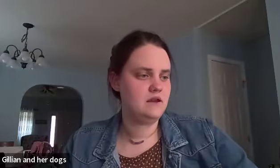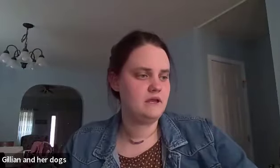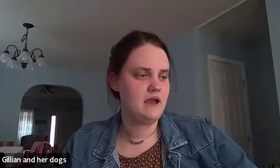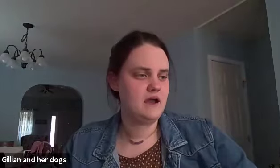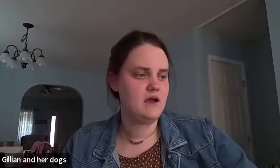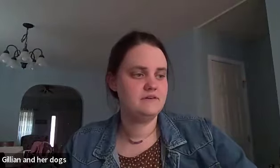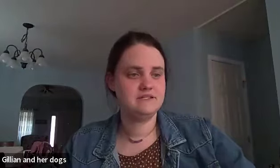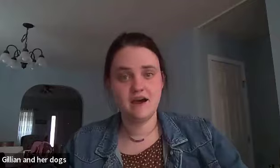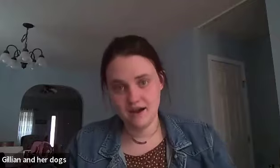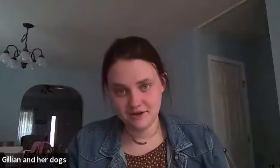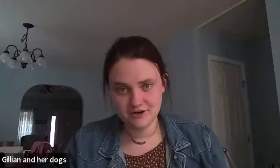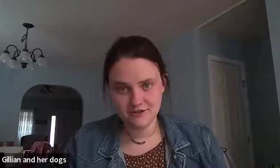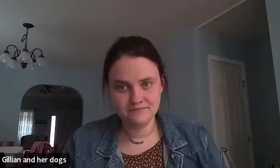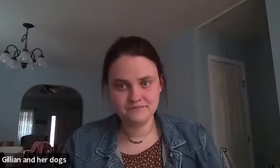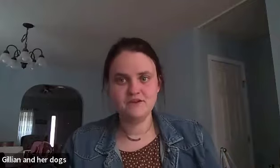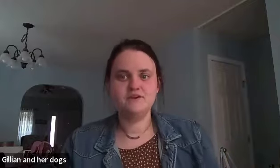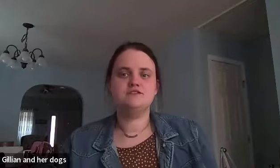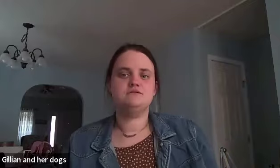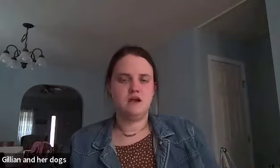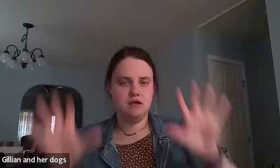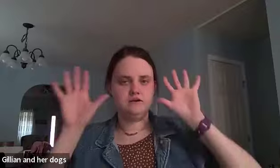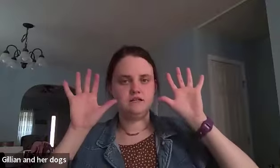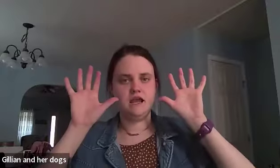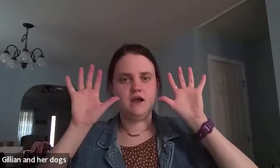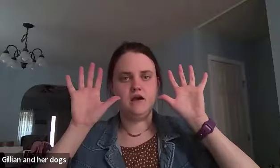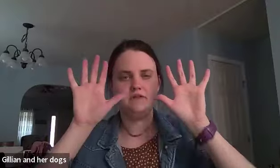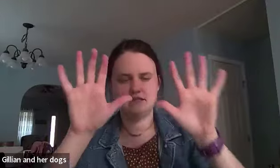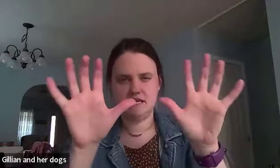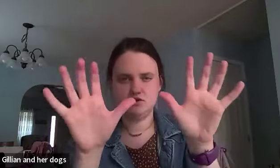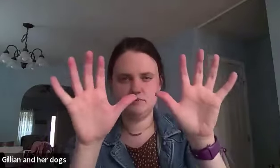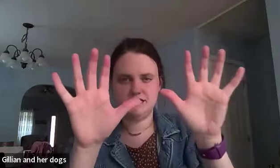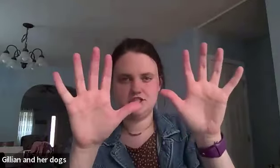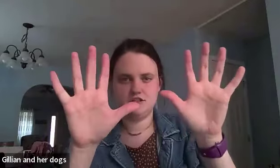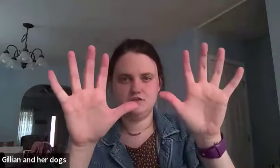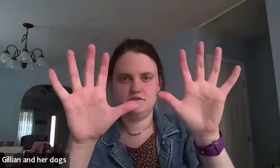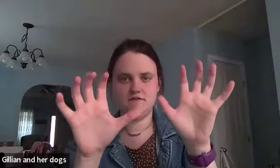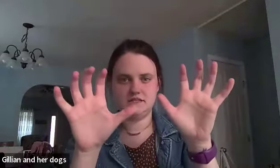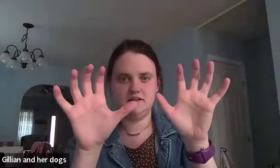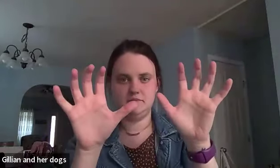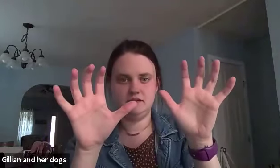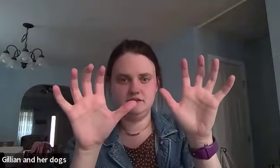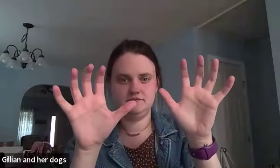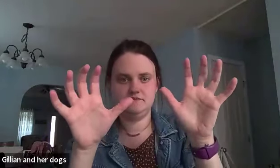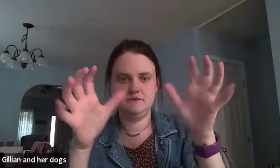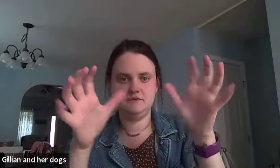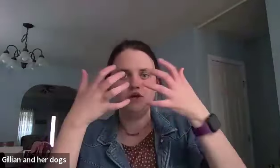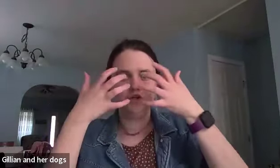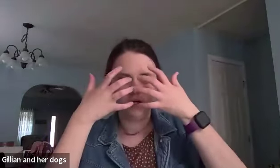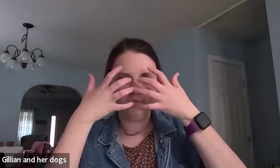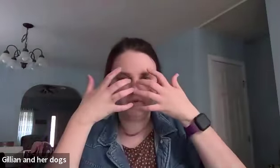Then we have tiger. So tiger is going to have that same sort of position, the two fives slightly bent. You're going to